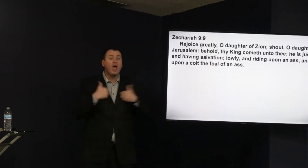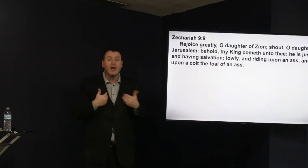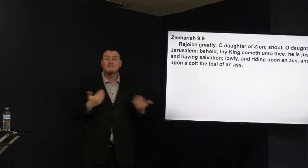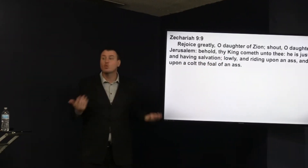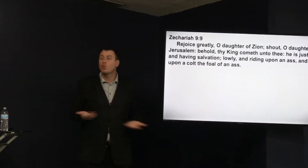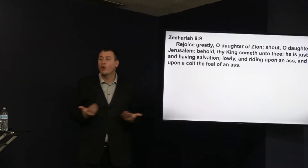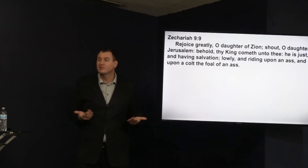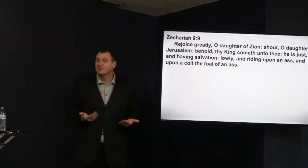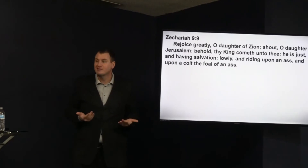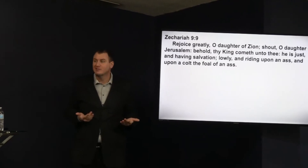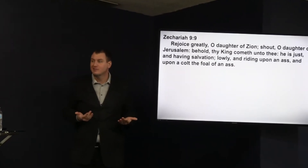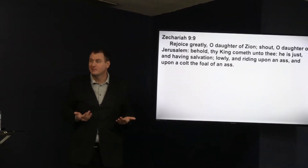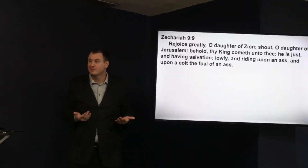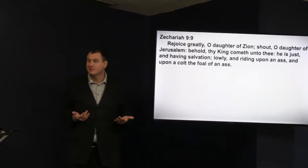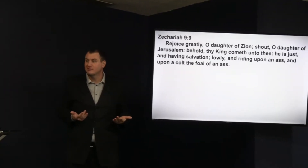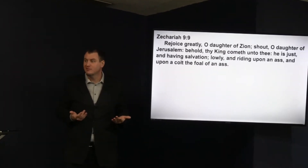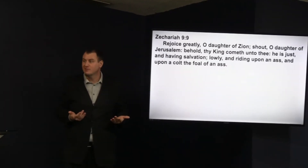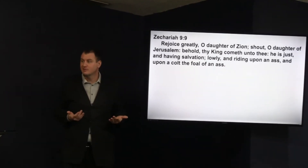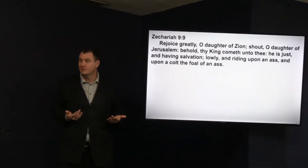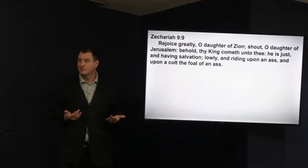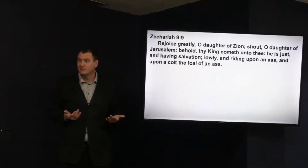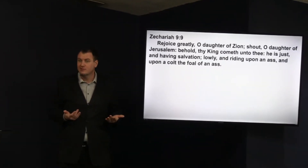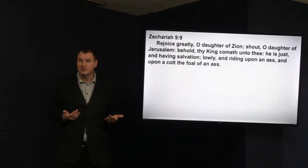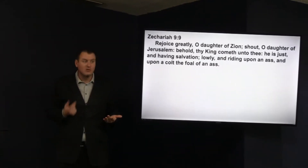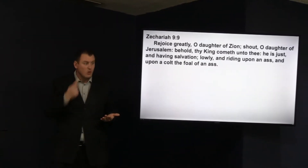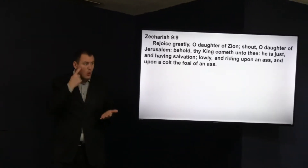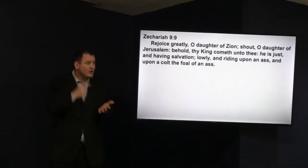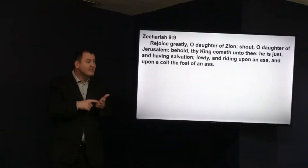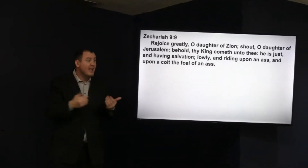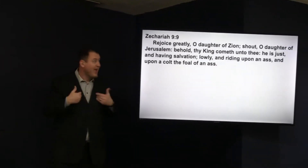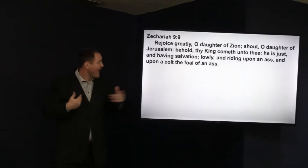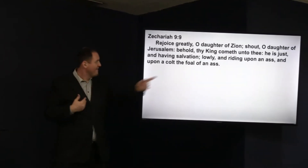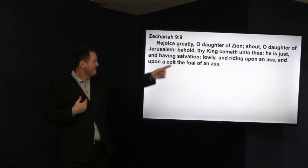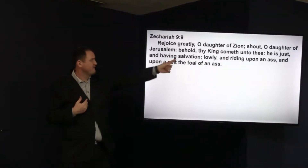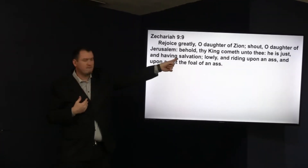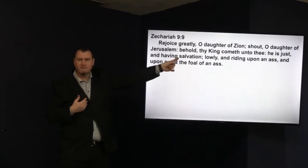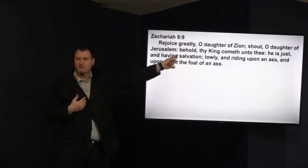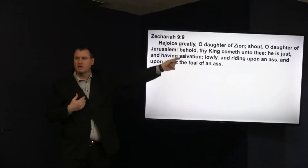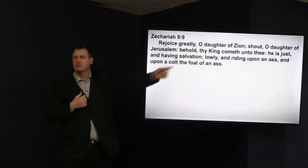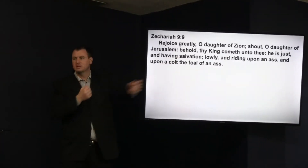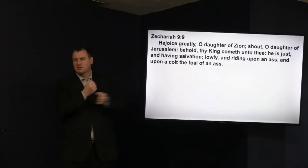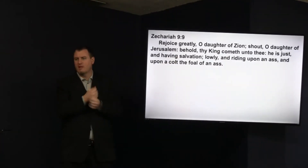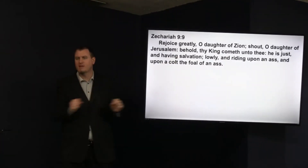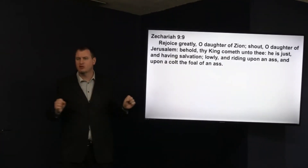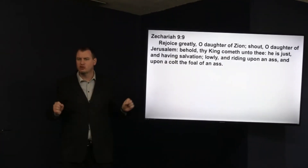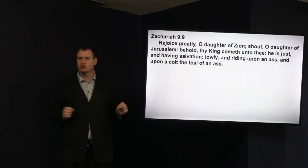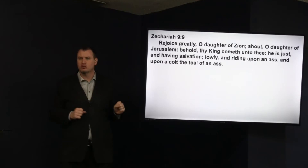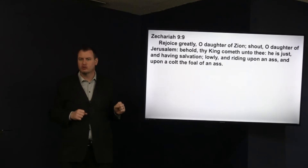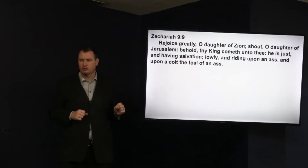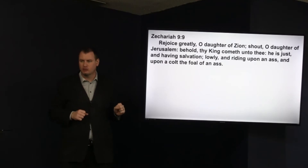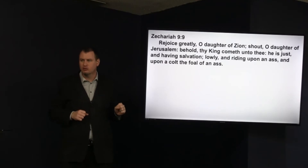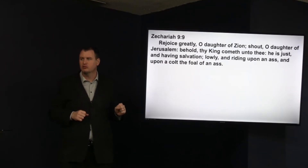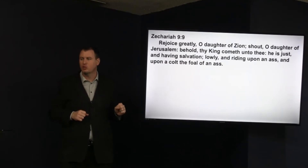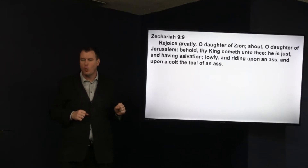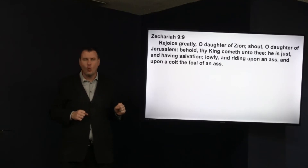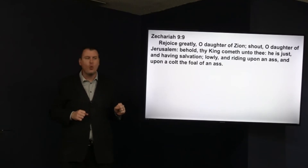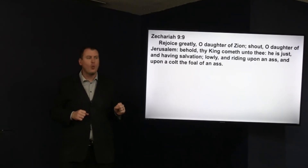cometh. And he has what? You notice what it says? He has salvation.